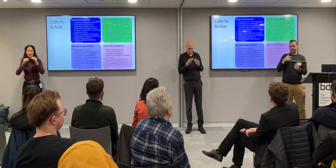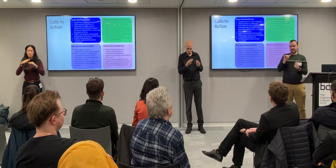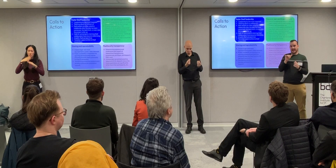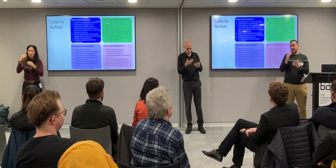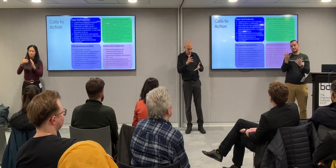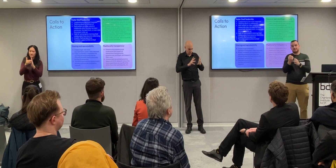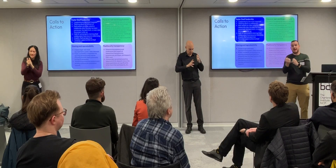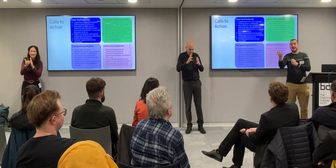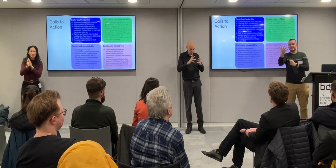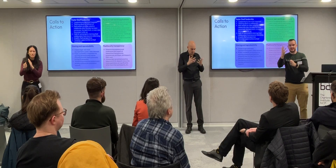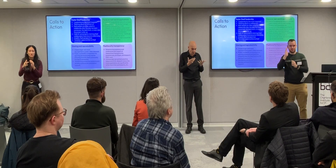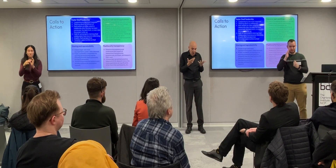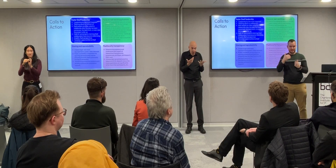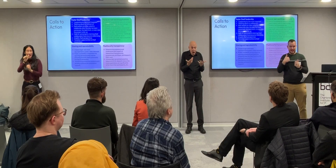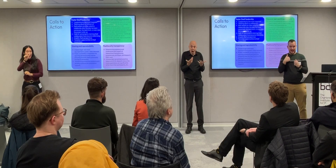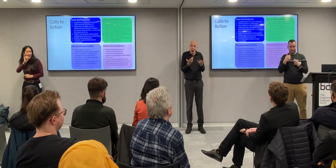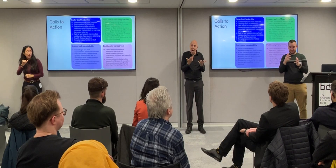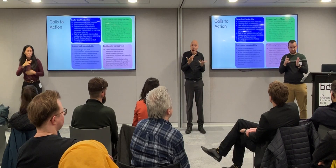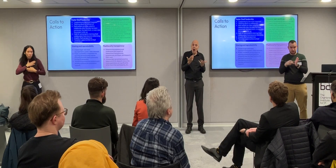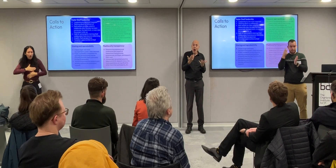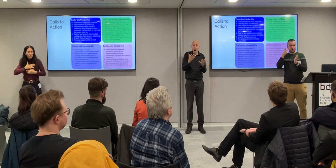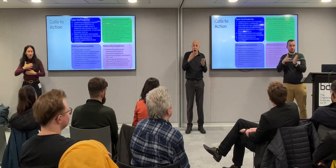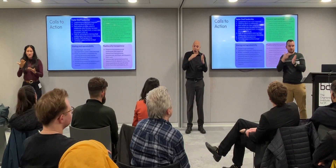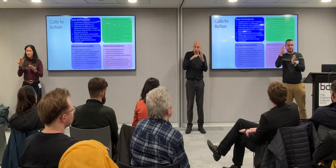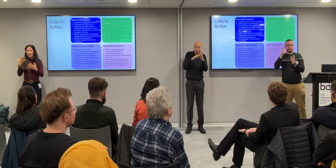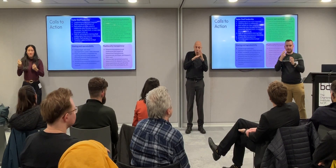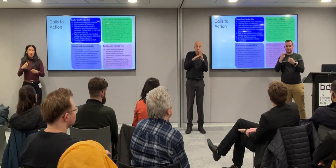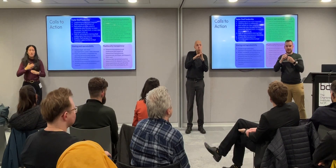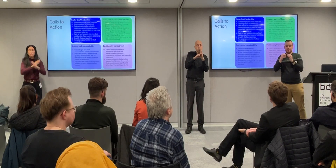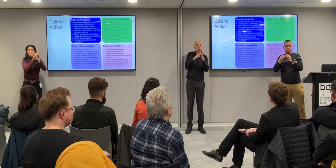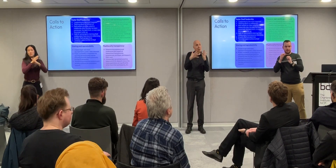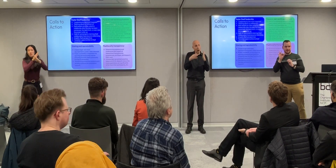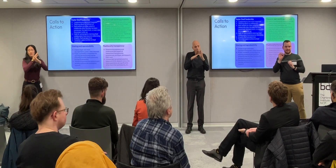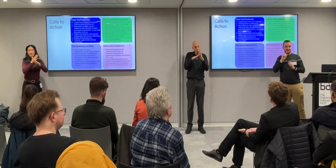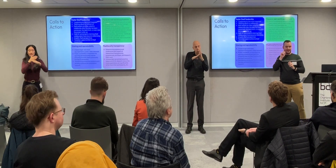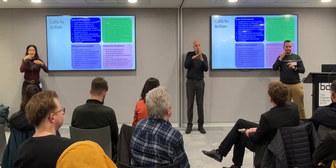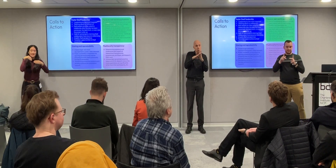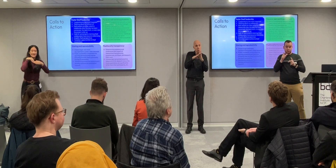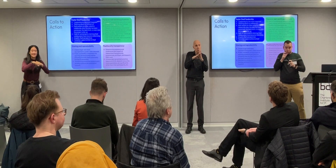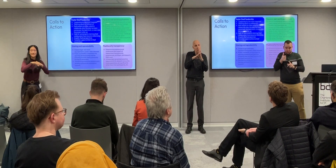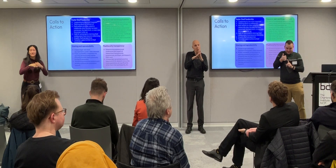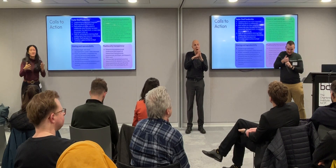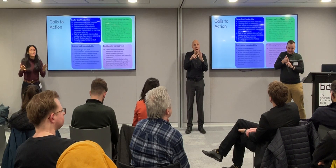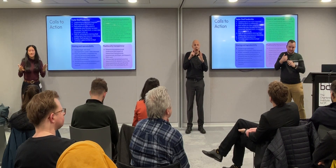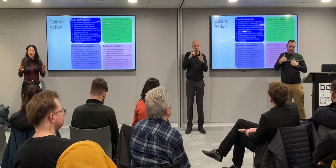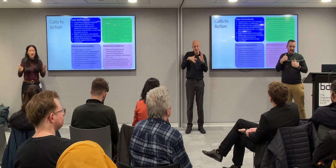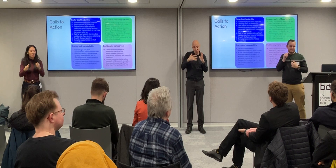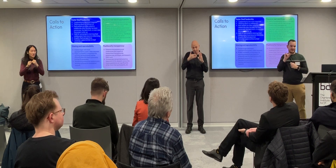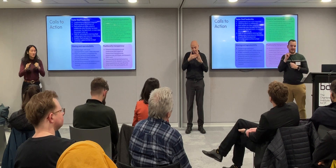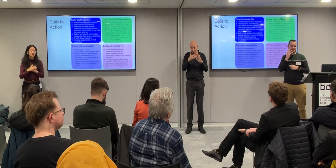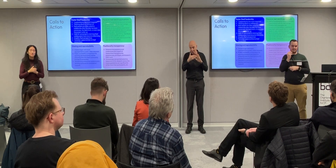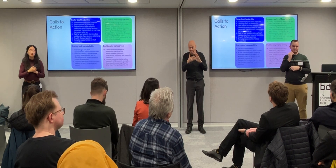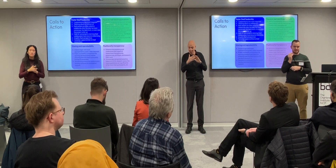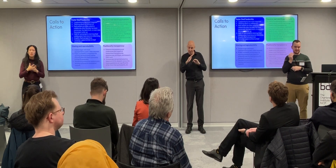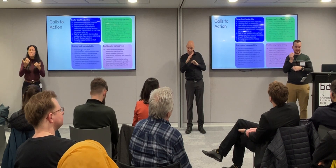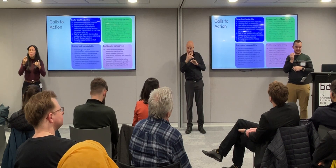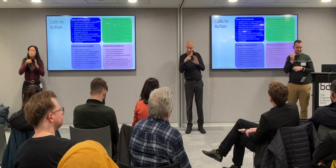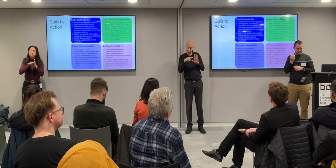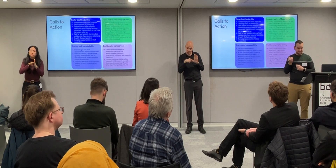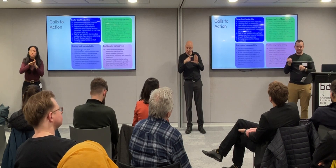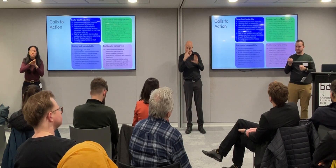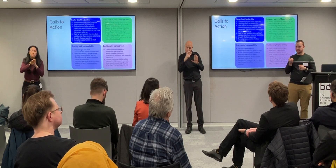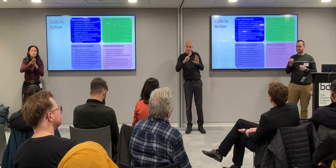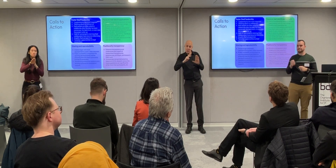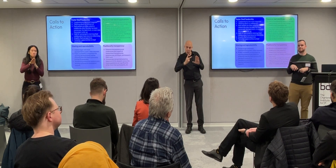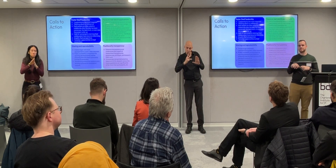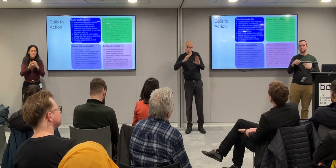It's improving now. And I feel like perhaps in the next 5 years, we'll have double or perhaps triple